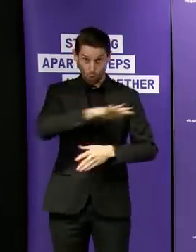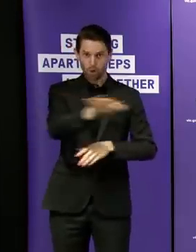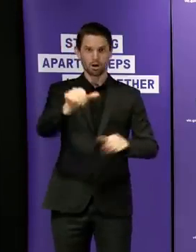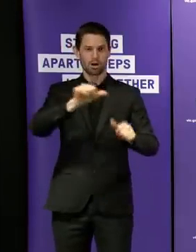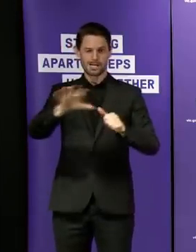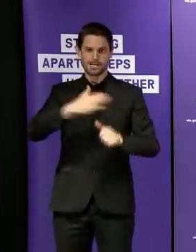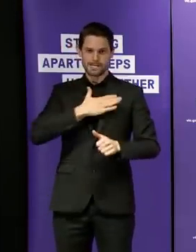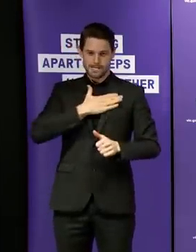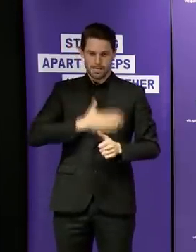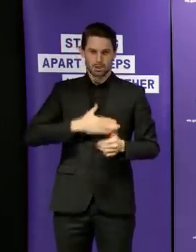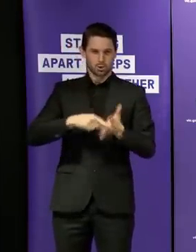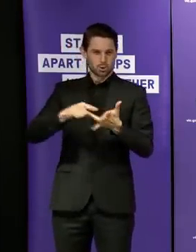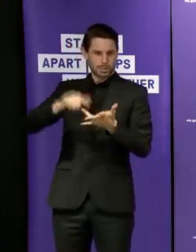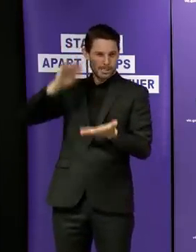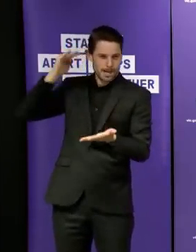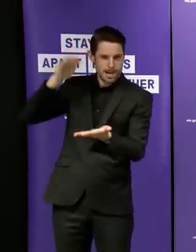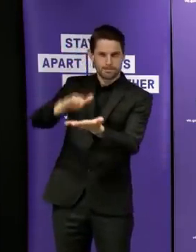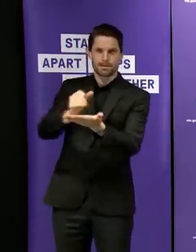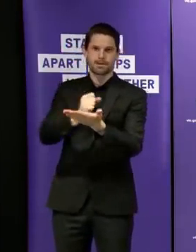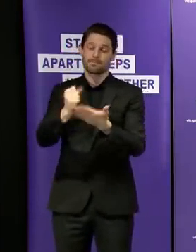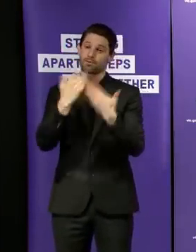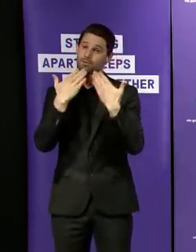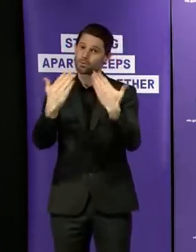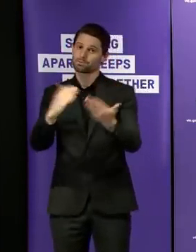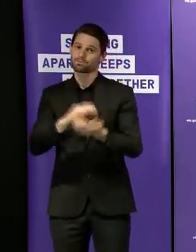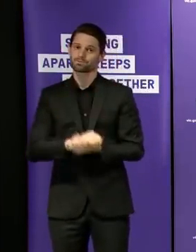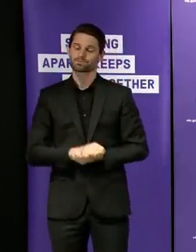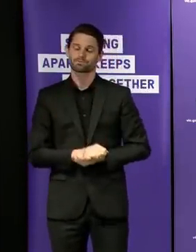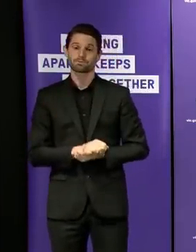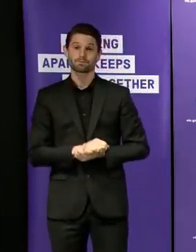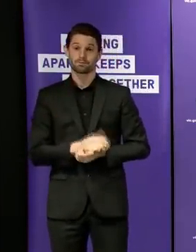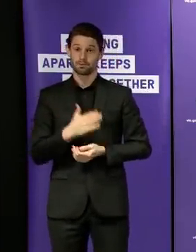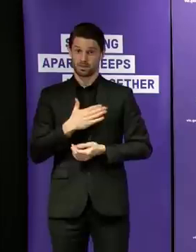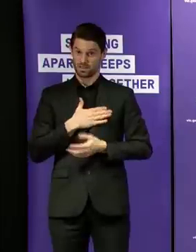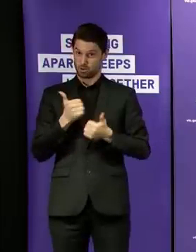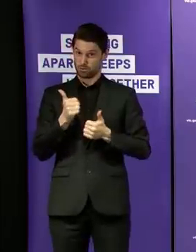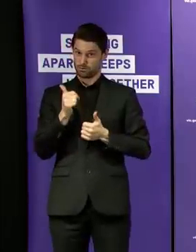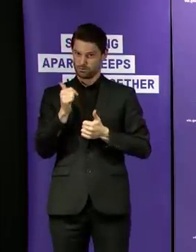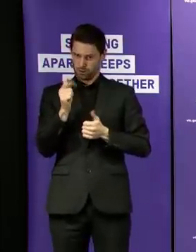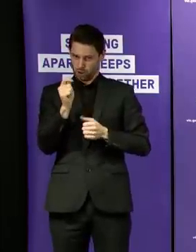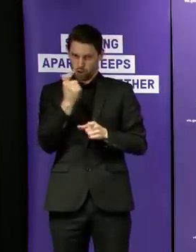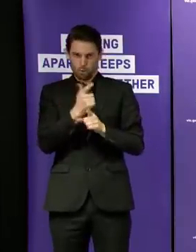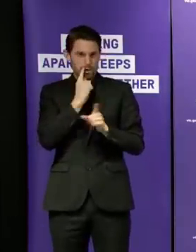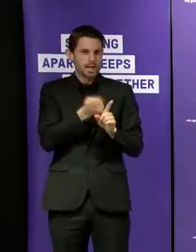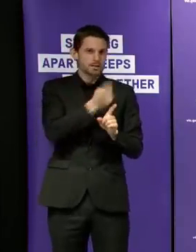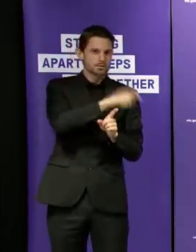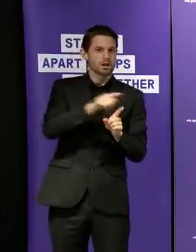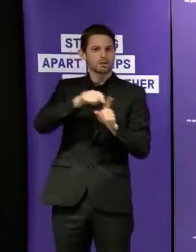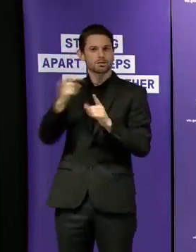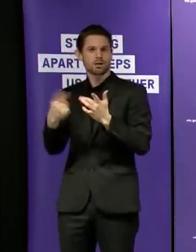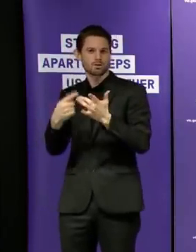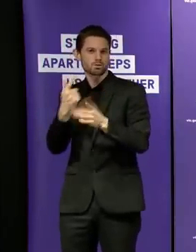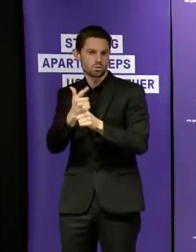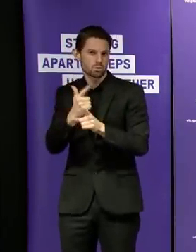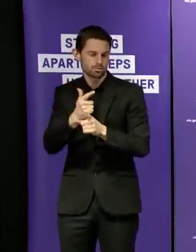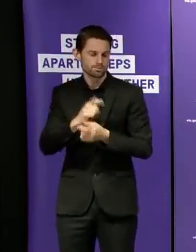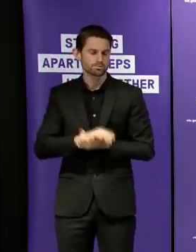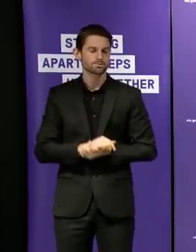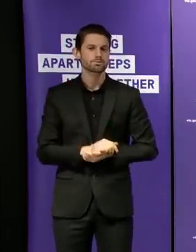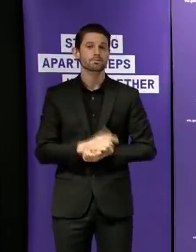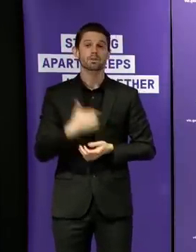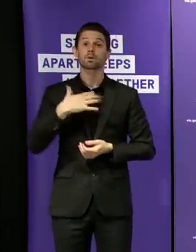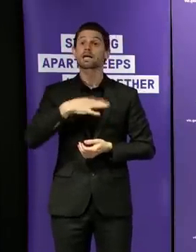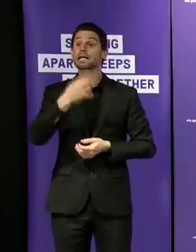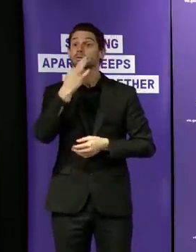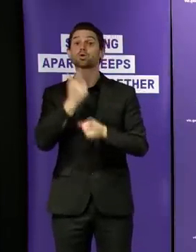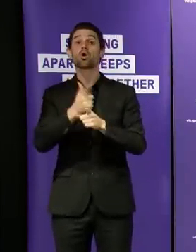ask Martin to add to my comments, or maybe the Chief Health Officer. I just want to just say a couple of things about the